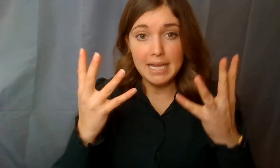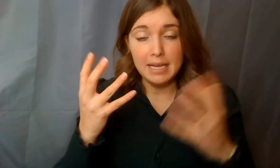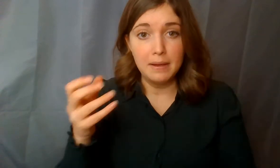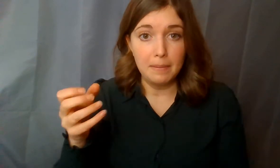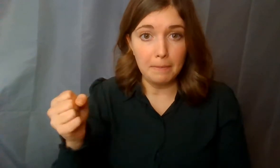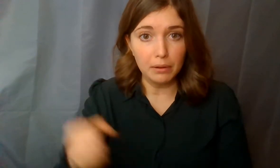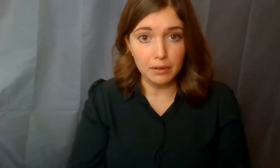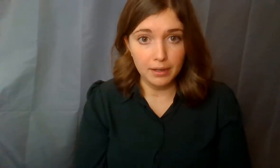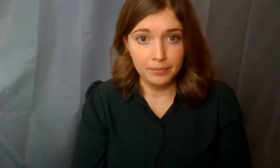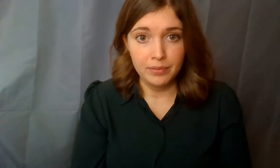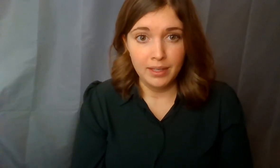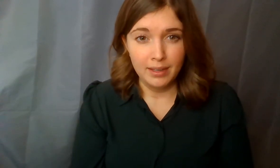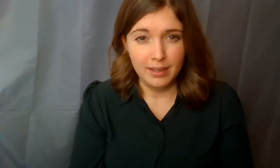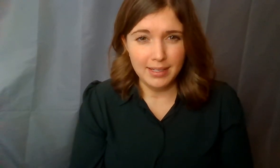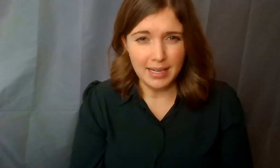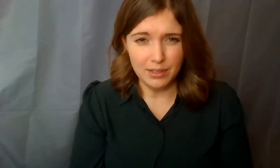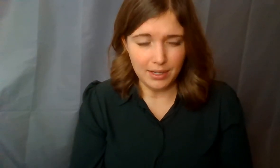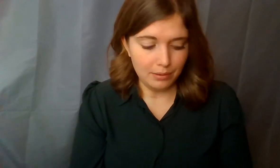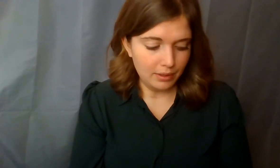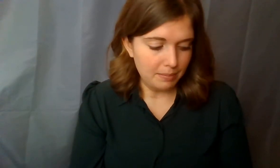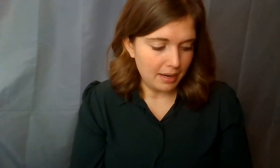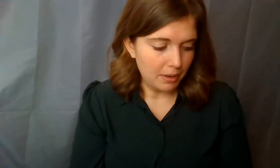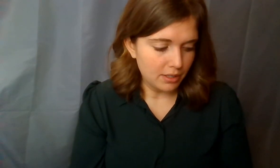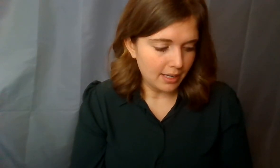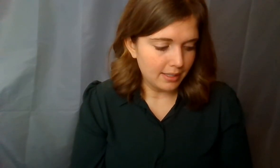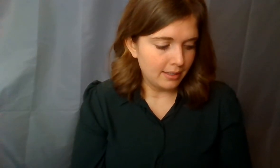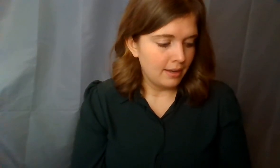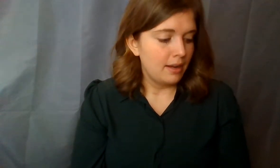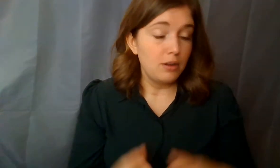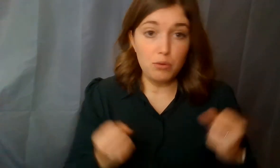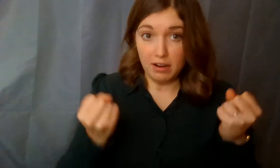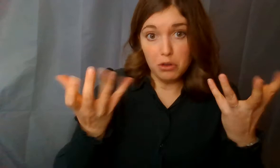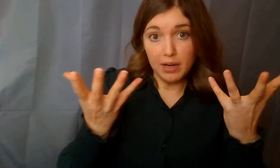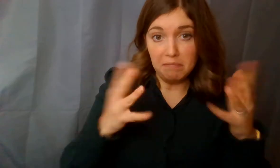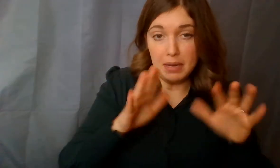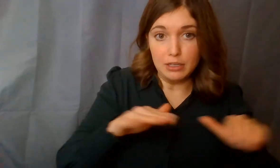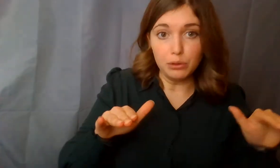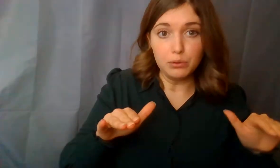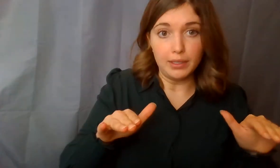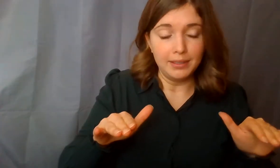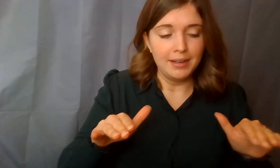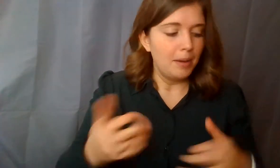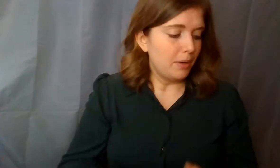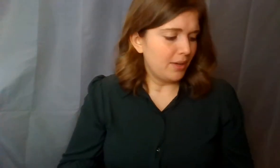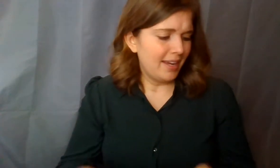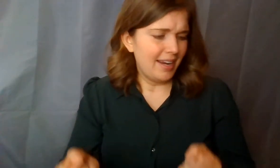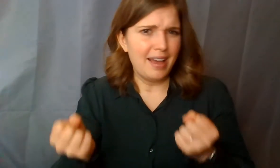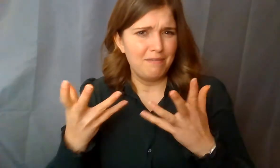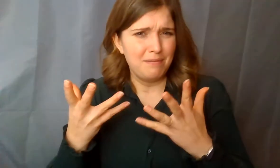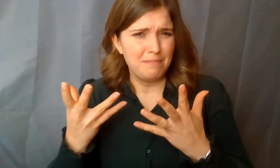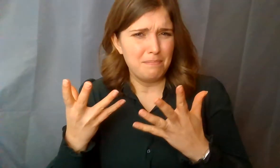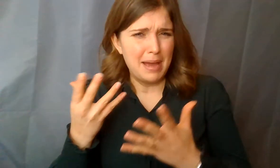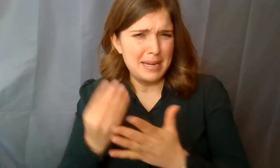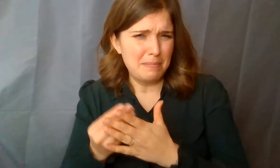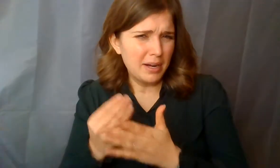many milk, because that just doesn't really make much sense. You can have many children, but you can't have many